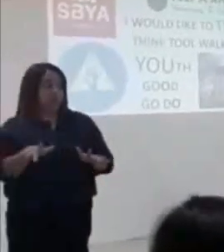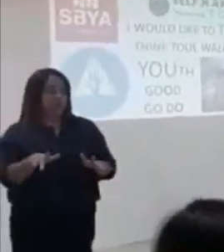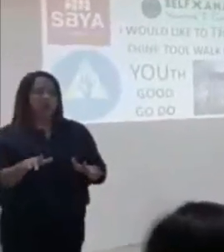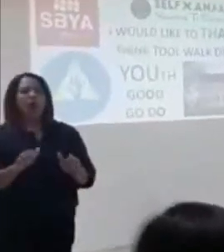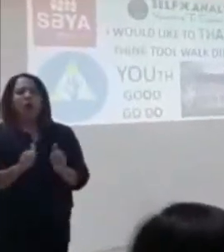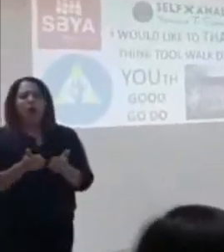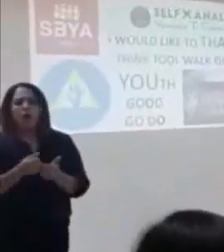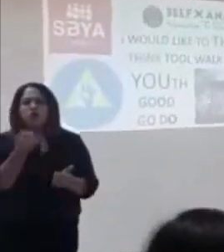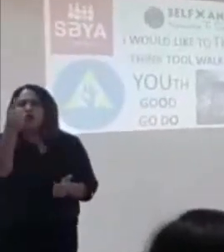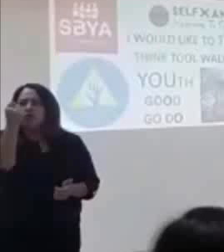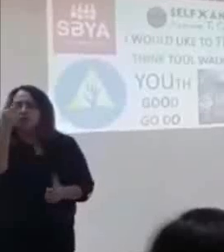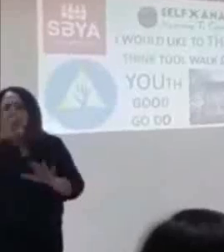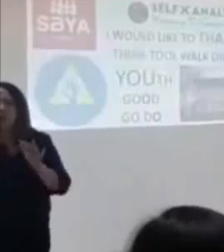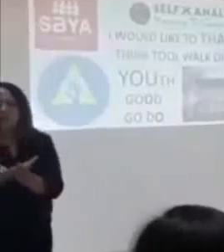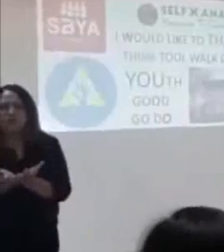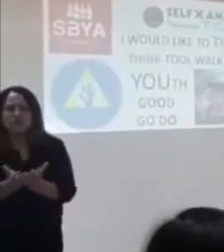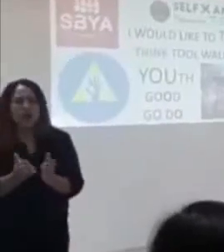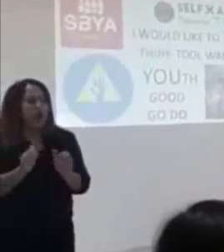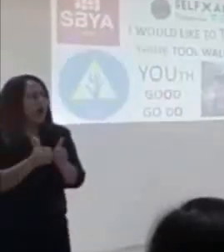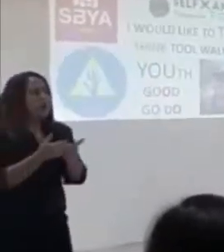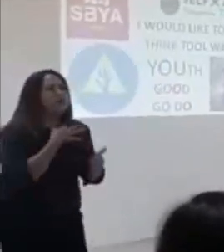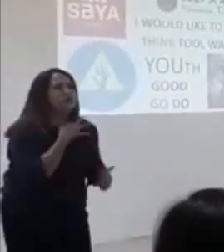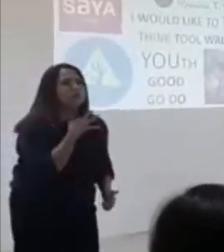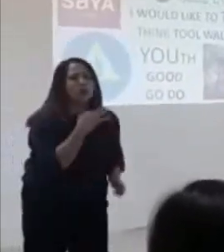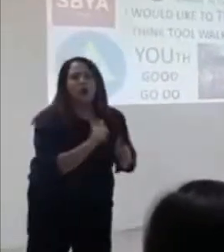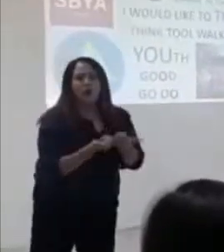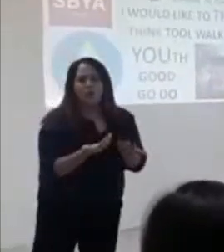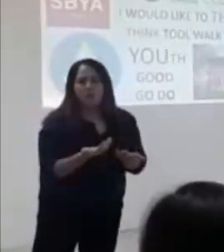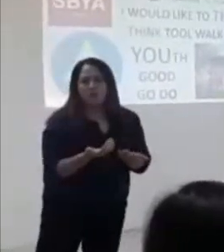how can you understand the world? How can you be curious?